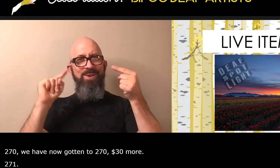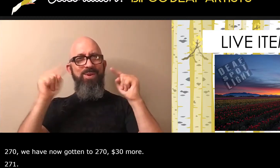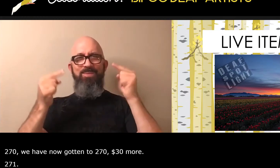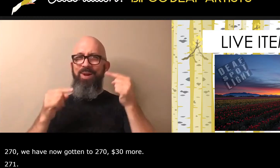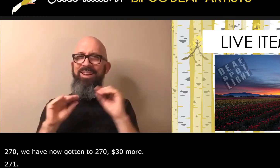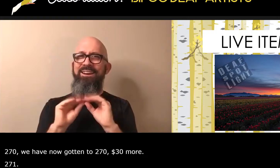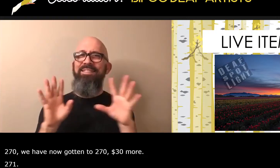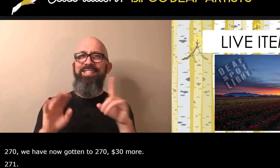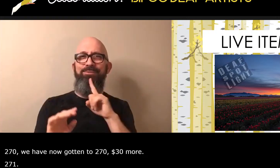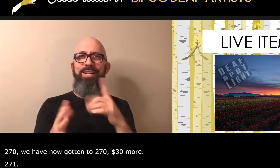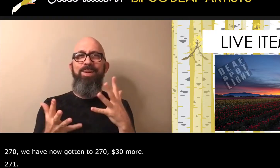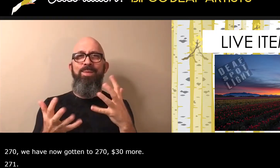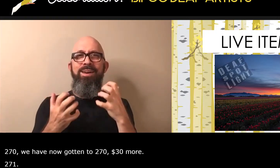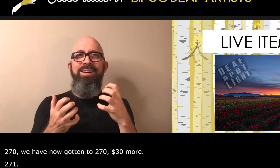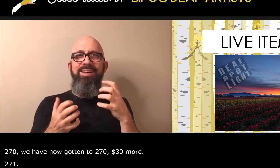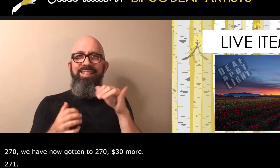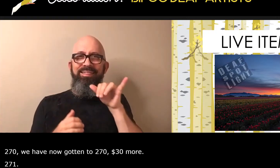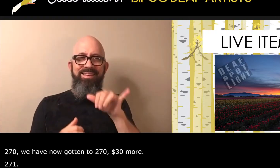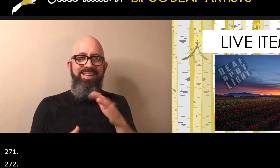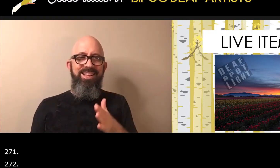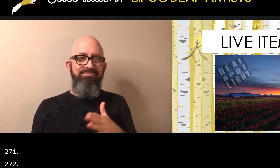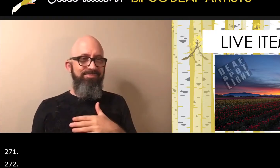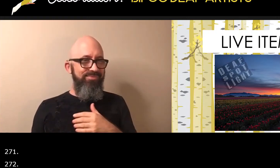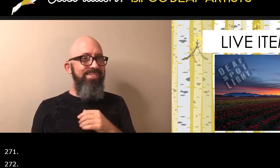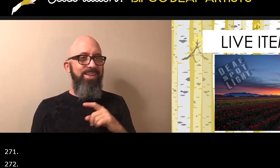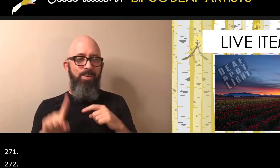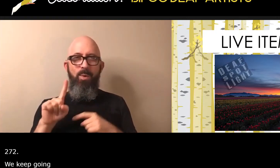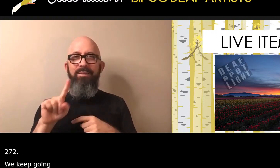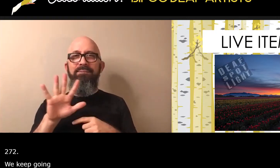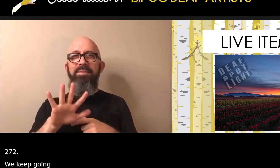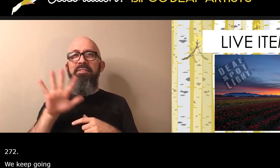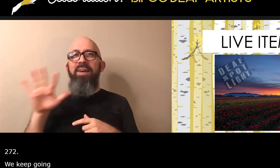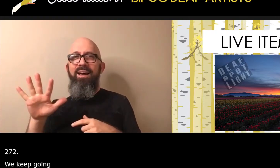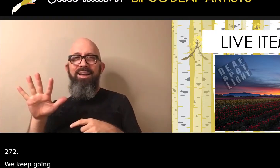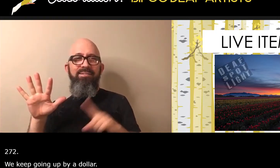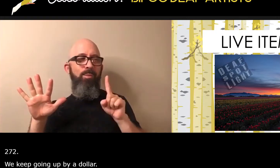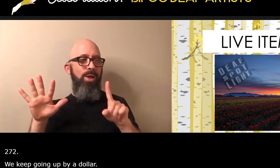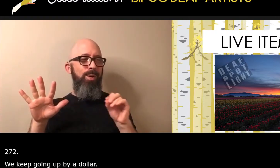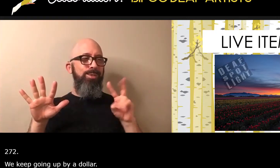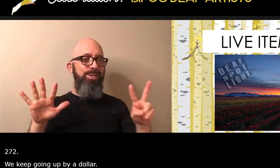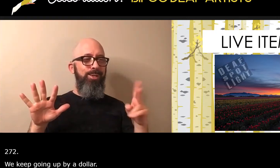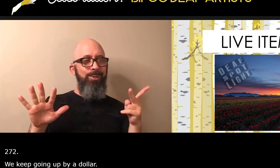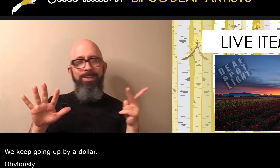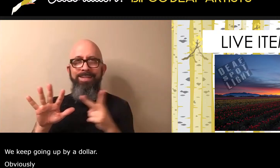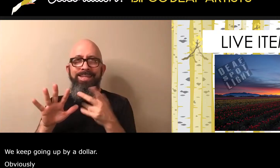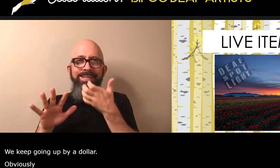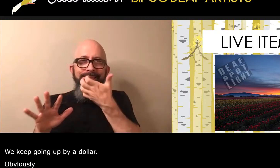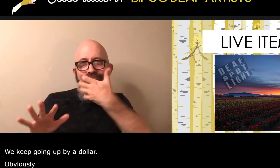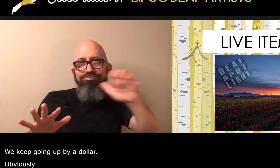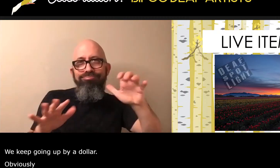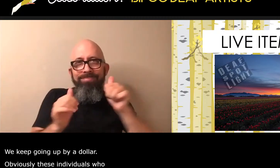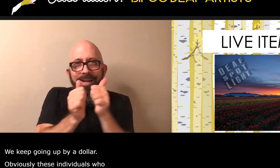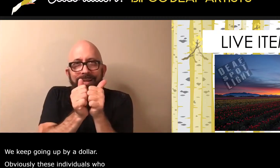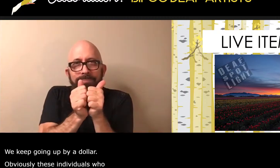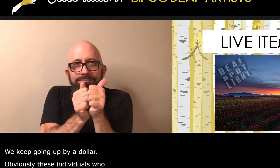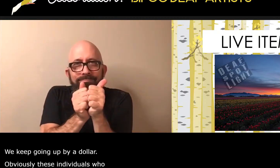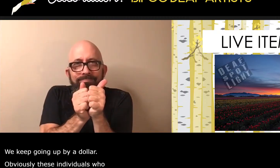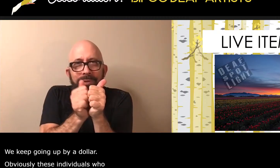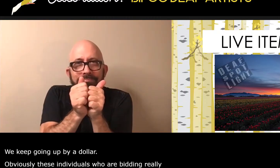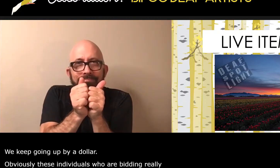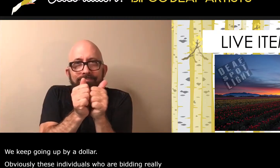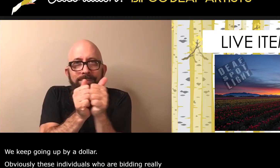272. We keep going up by $1. Obviously, these individuals who are bidding really want this. 155 and